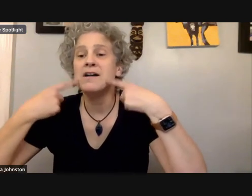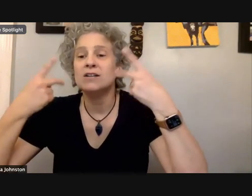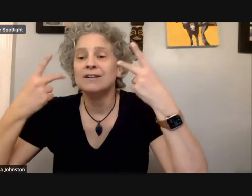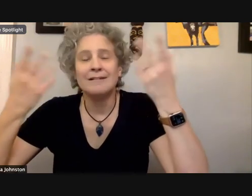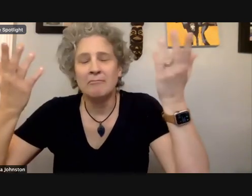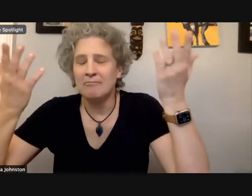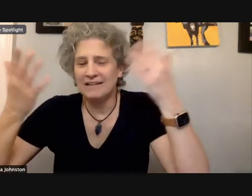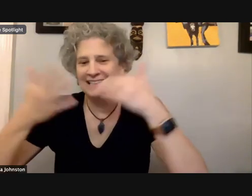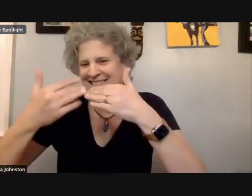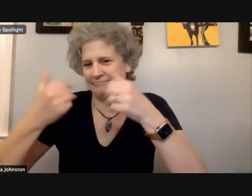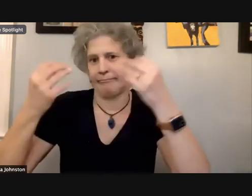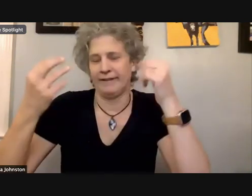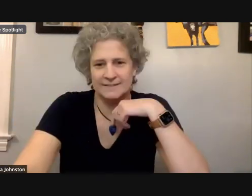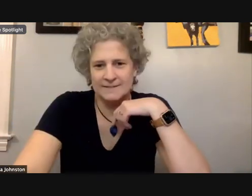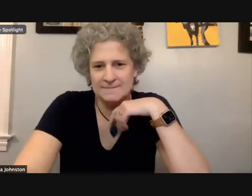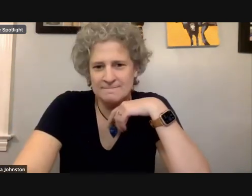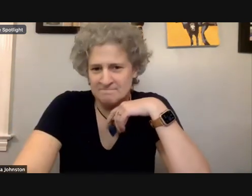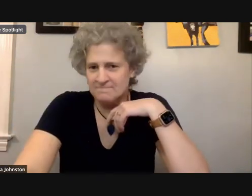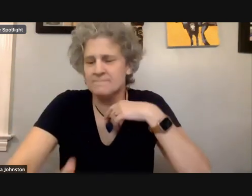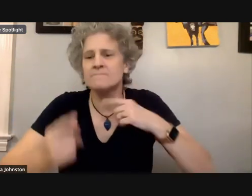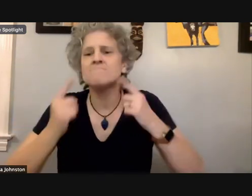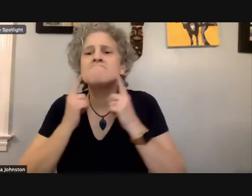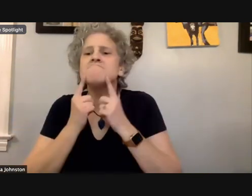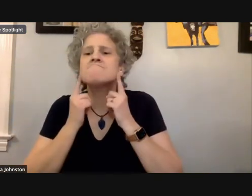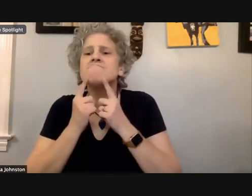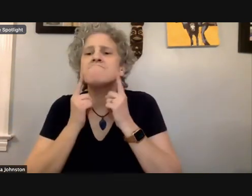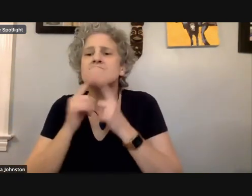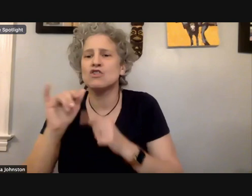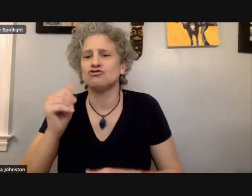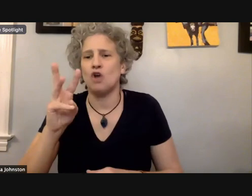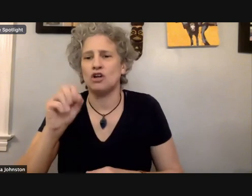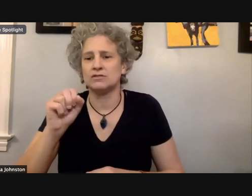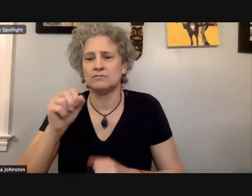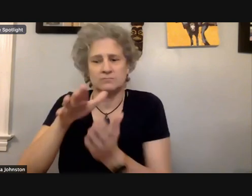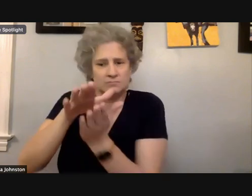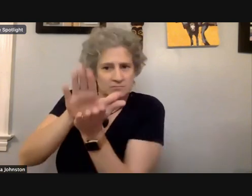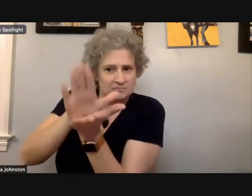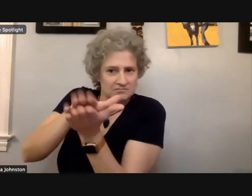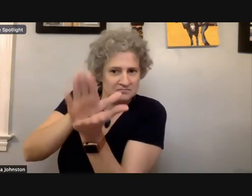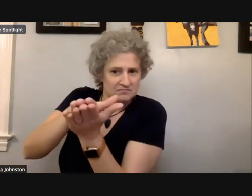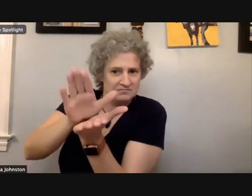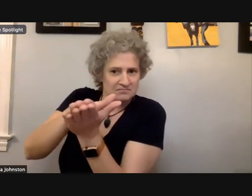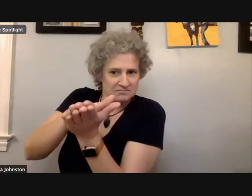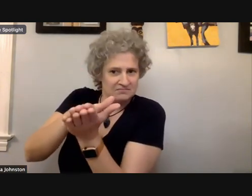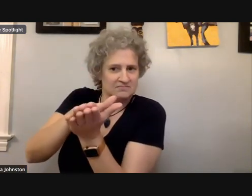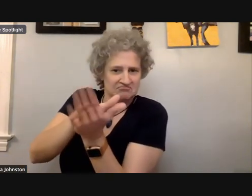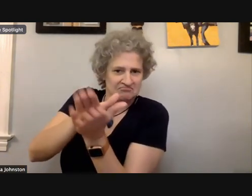very simple ways to describe some of these things. Jaw.